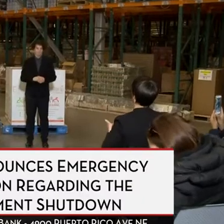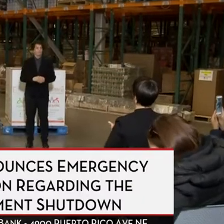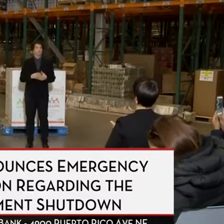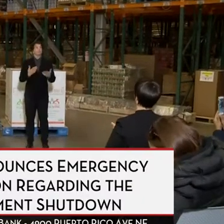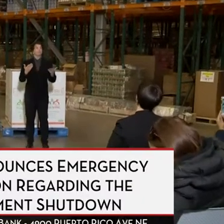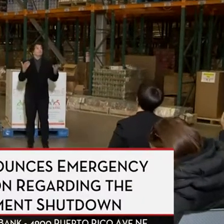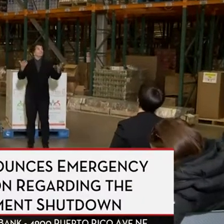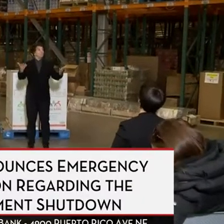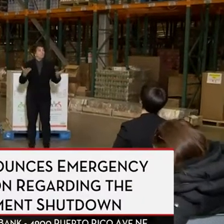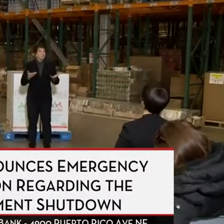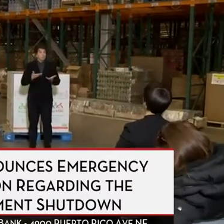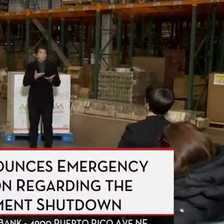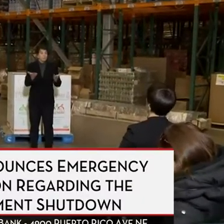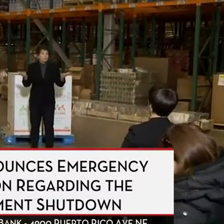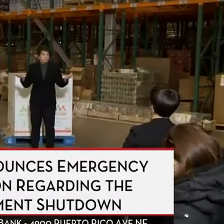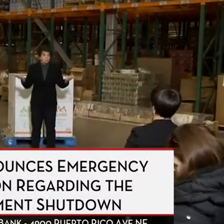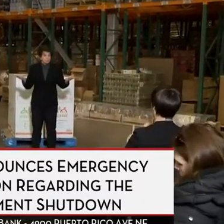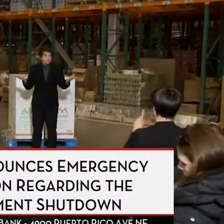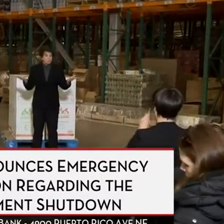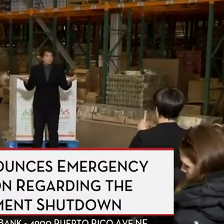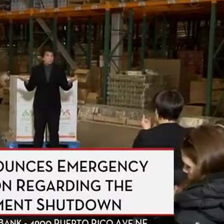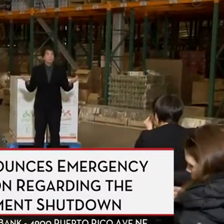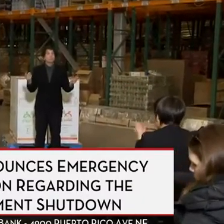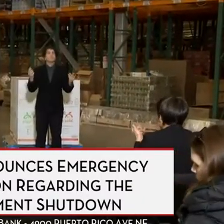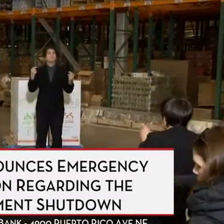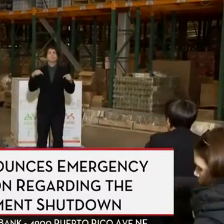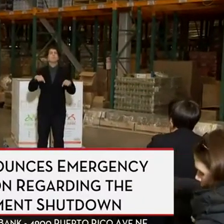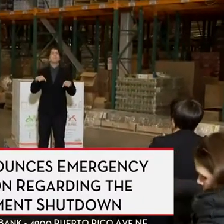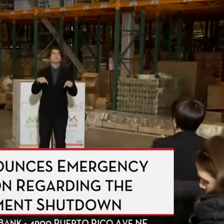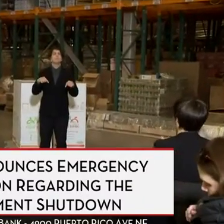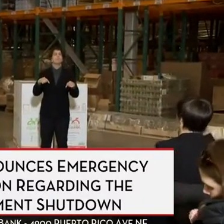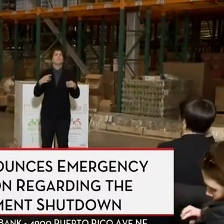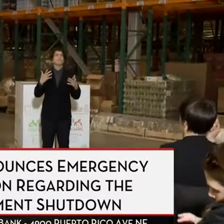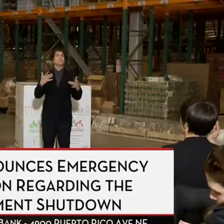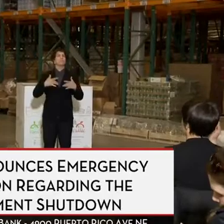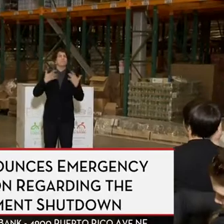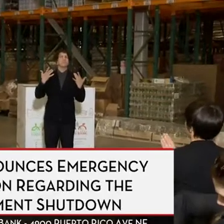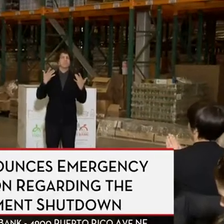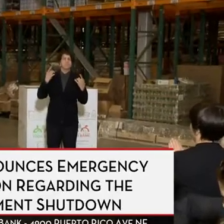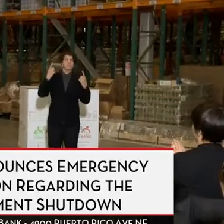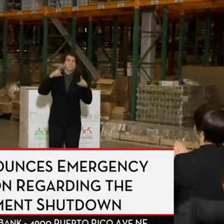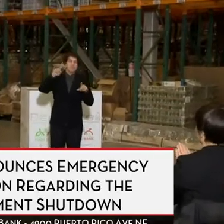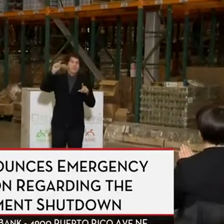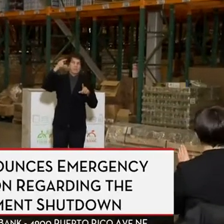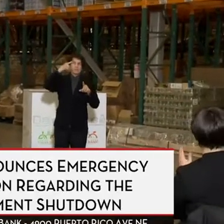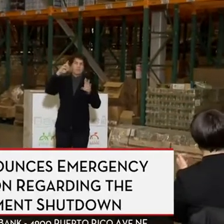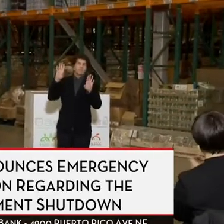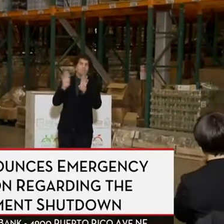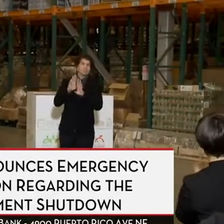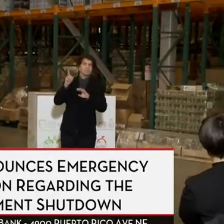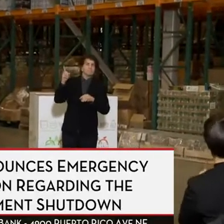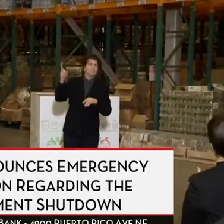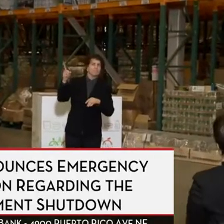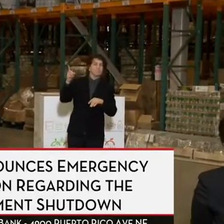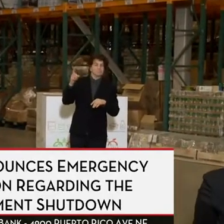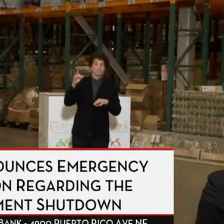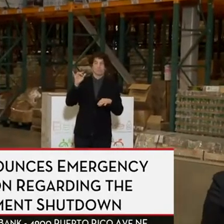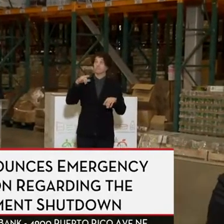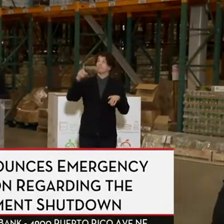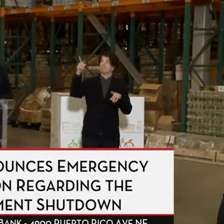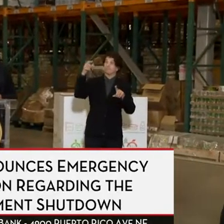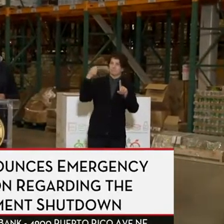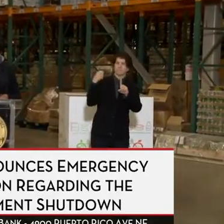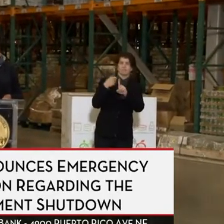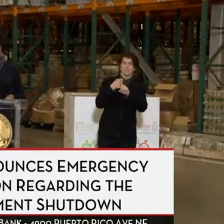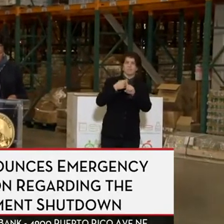updates on the federal government shutdown and what it means for us in Washington, D.C. We are joined by our Congresswoman, who